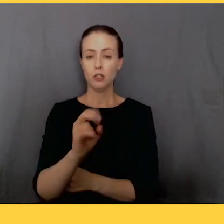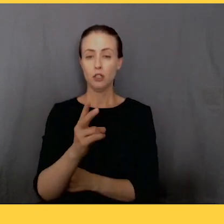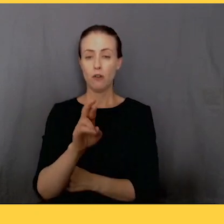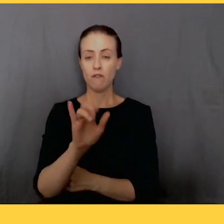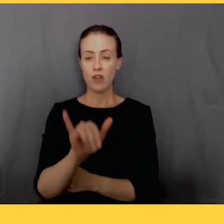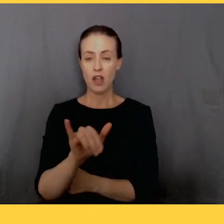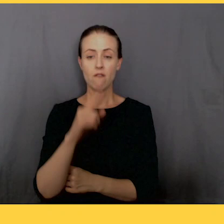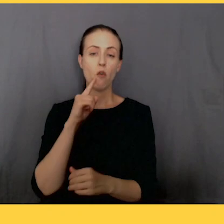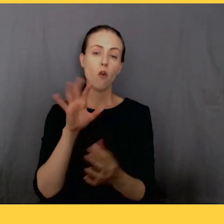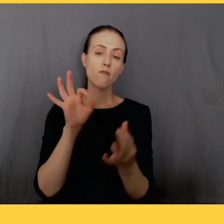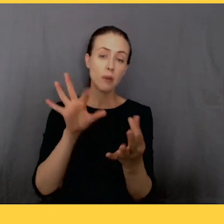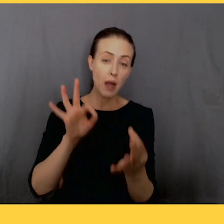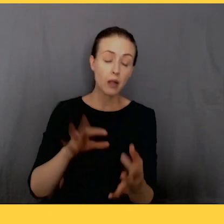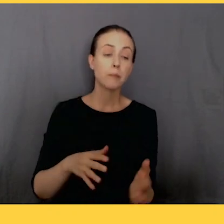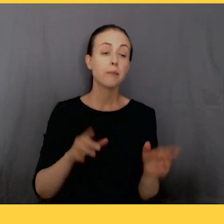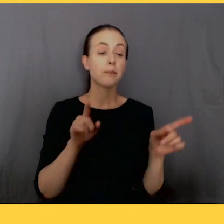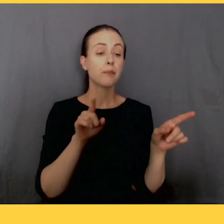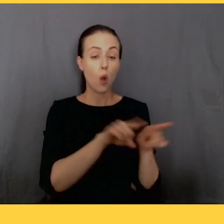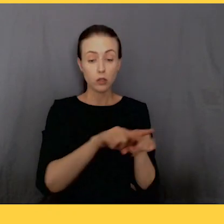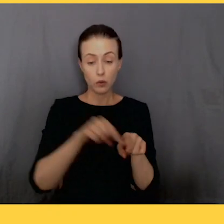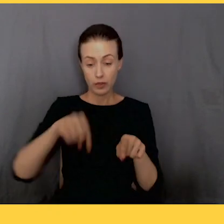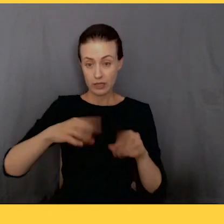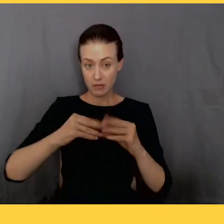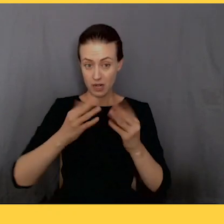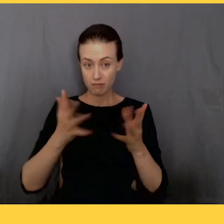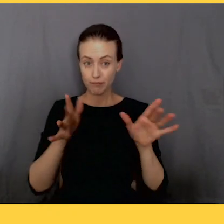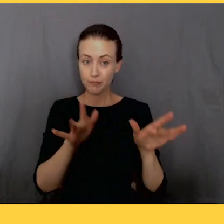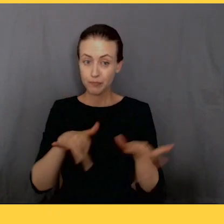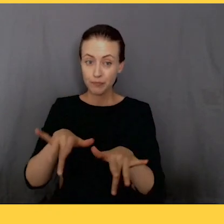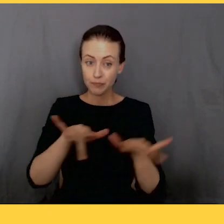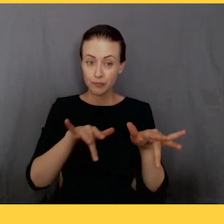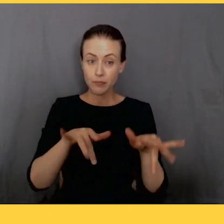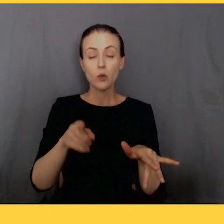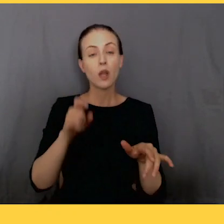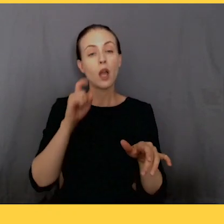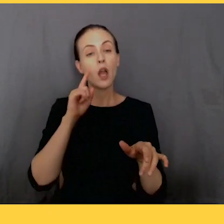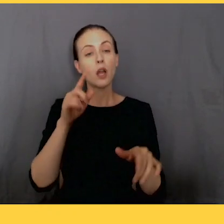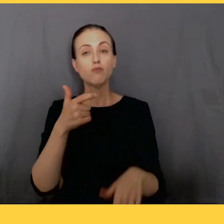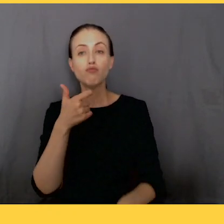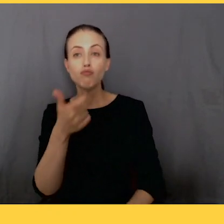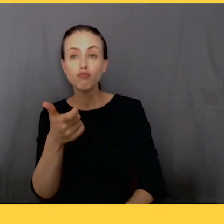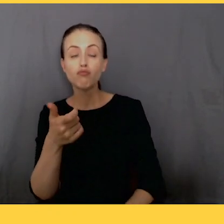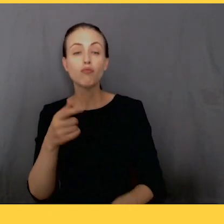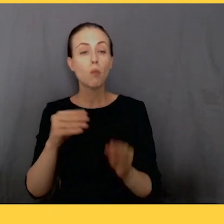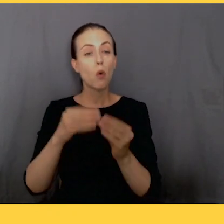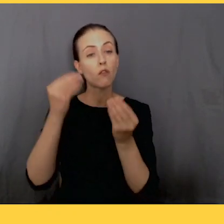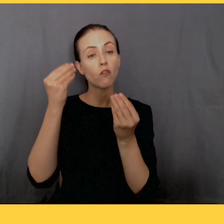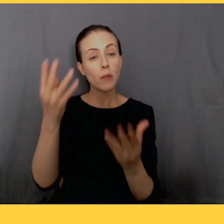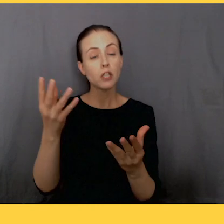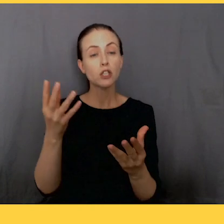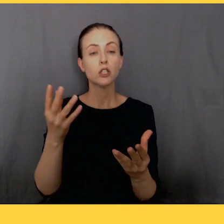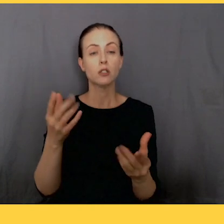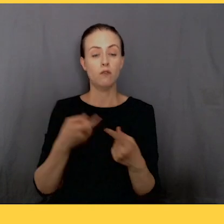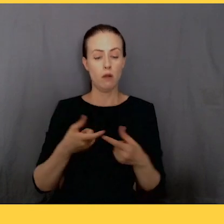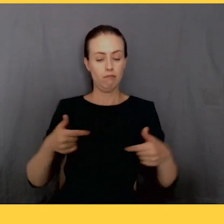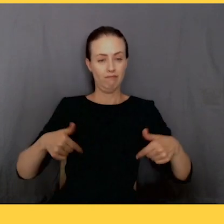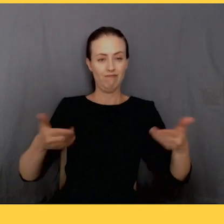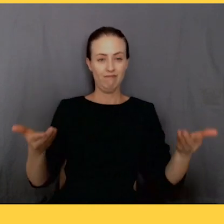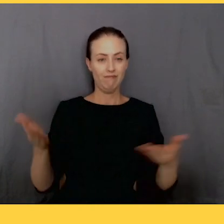feedback. In addition, this meeting has been recorded. You can view the recording and get more information that was presented tonight